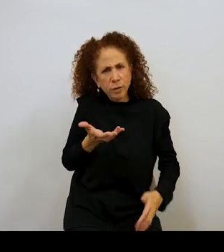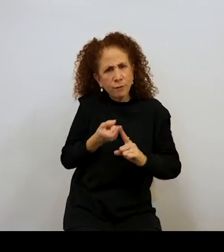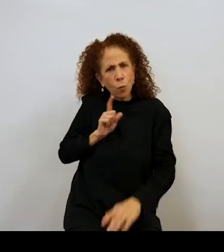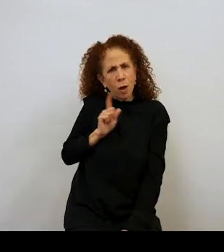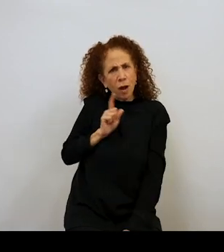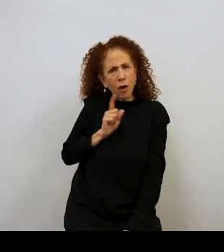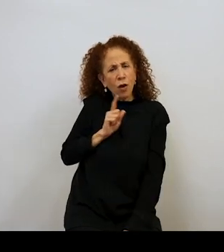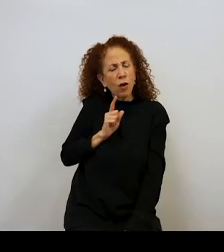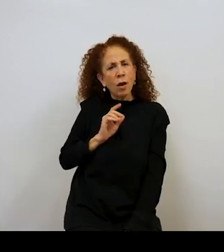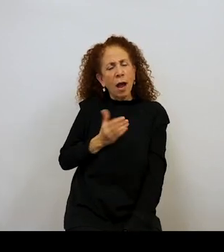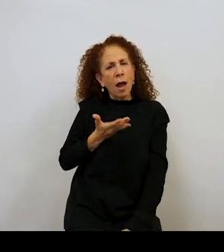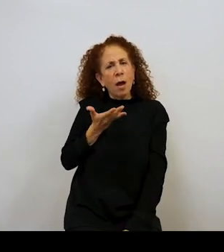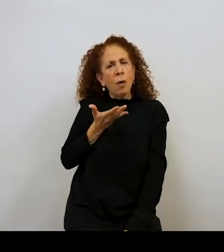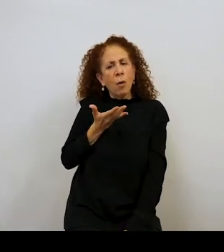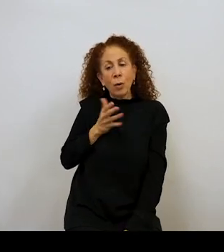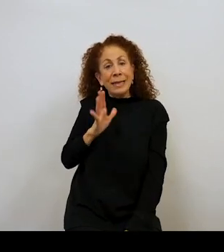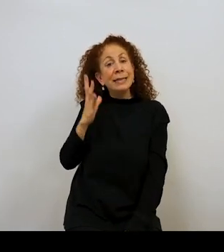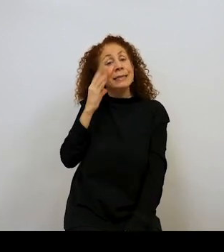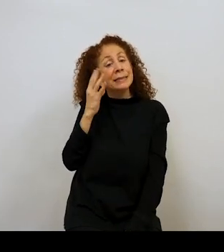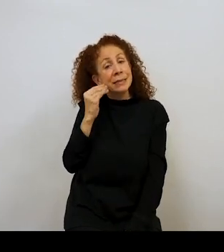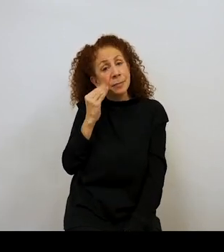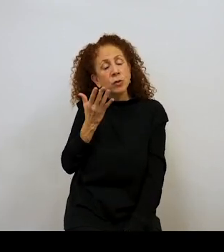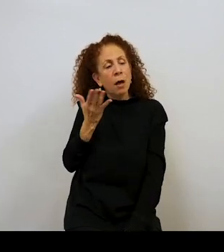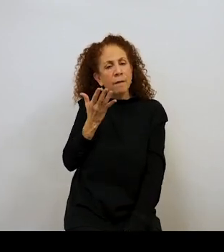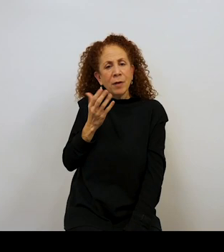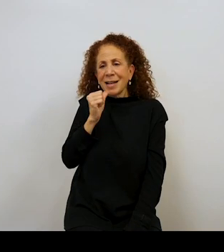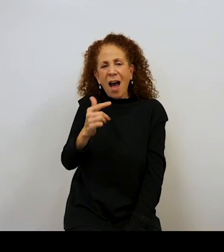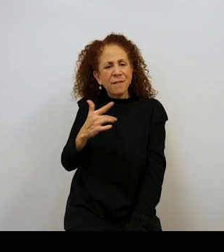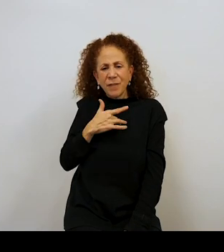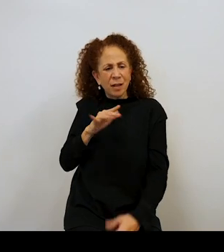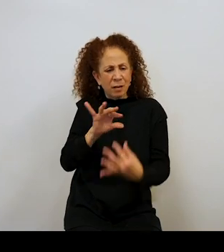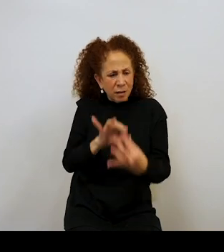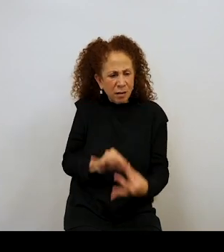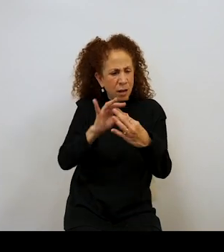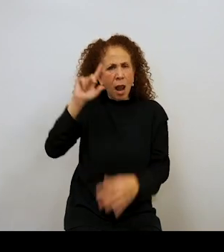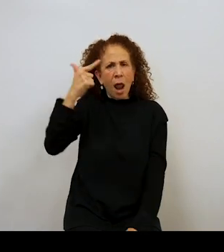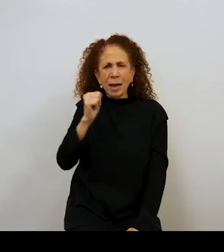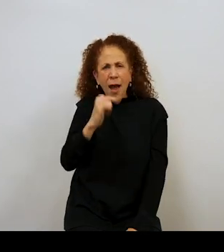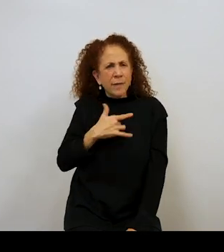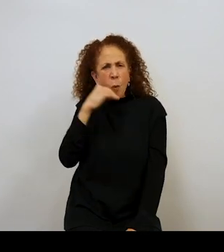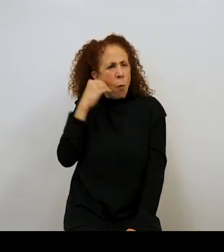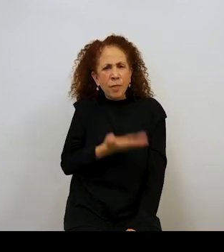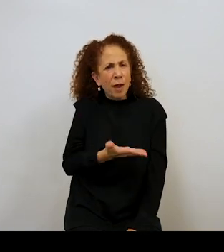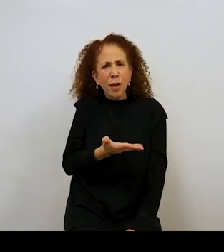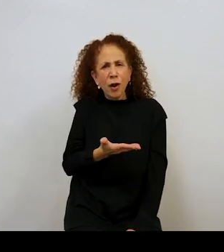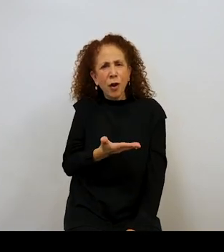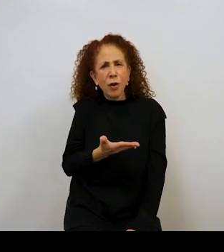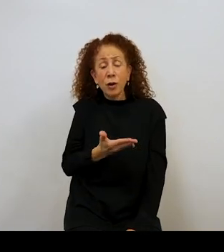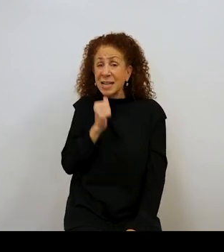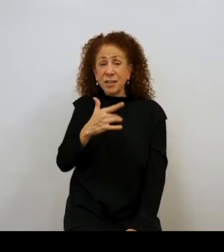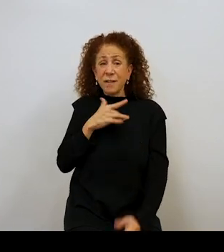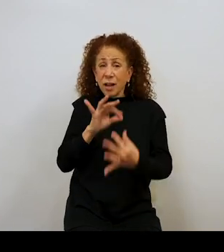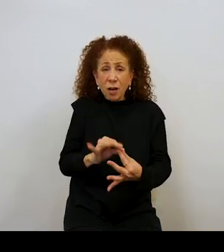just about how does his experience of not feeling fully at home in London, is it that he doesn't feel fully